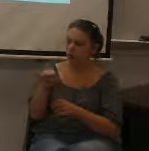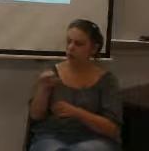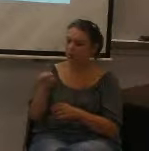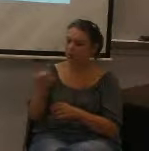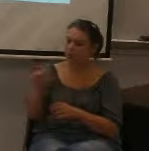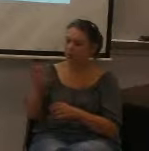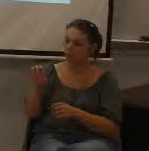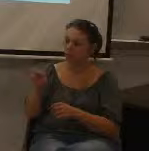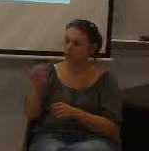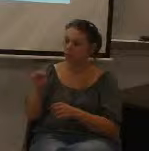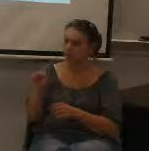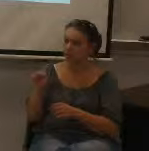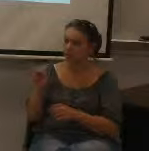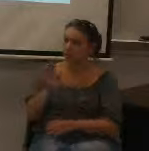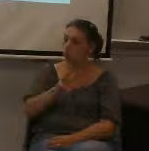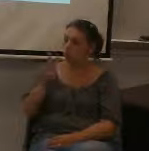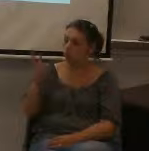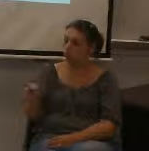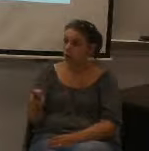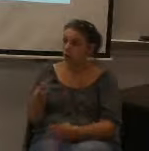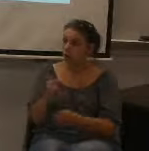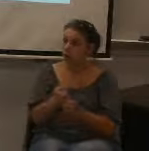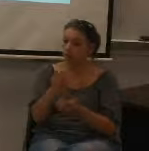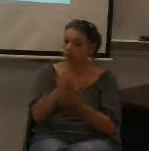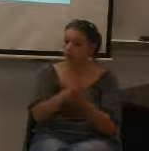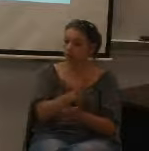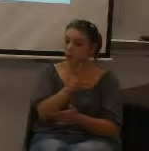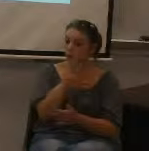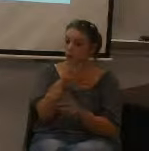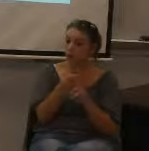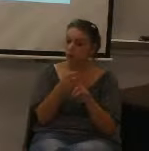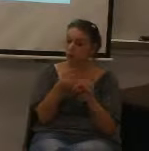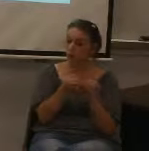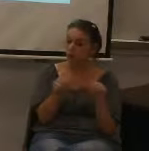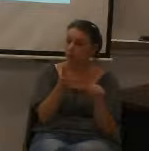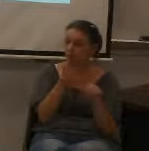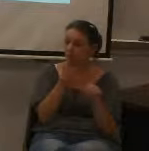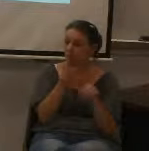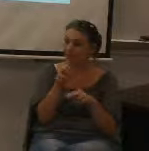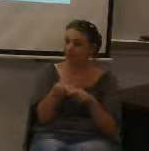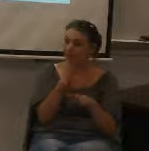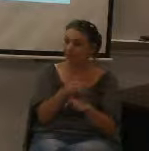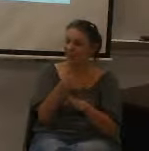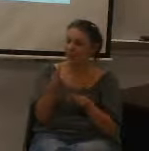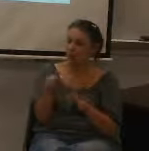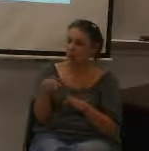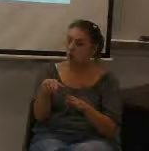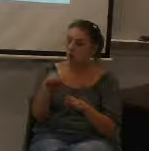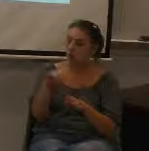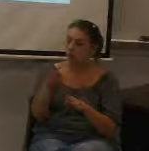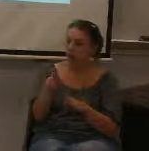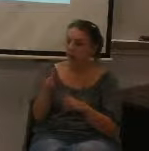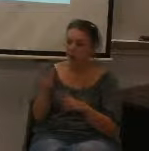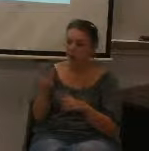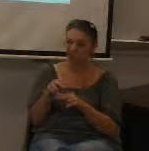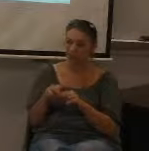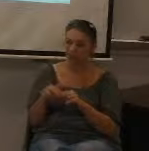Okay, so Wichita, it takes part of its water from groundwater, and it sits next to an aquifer that's pretty